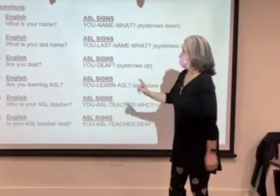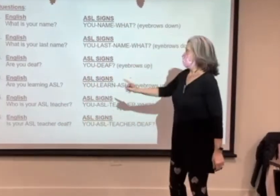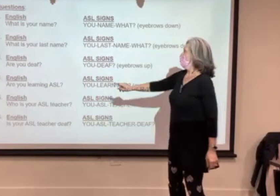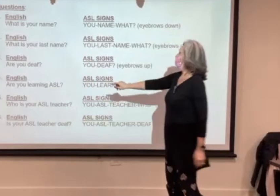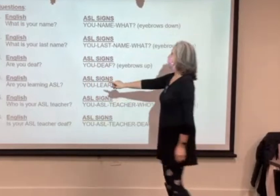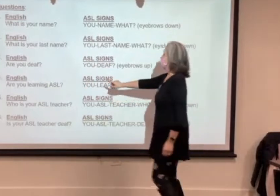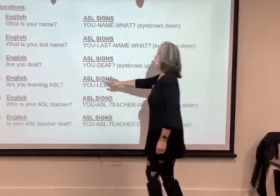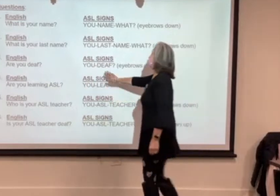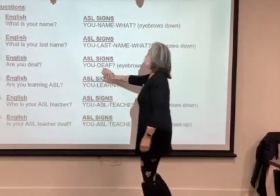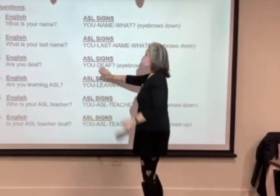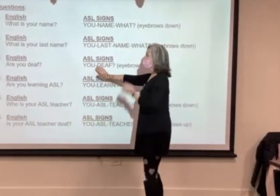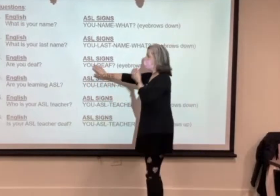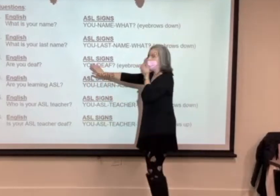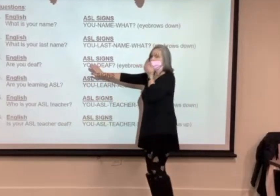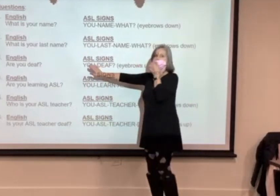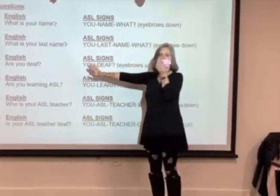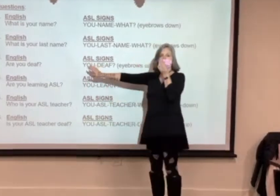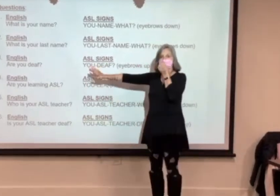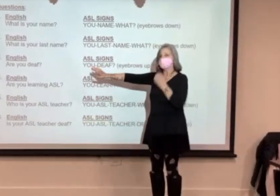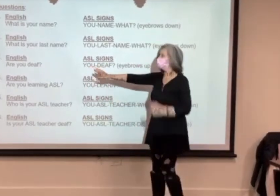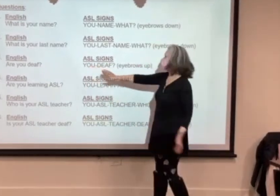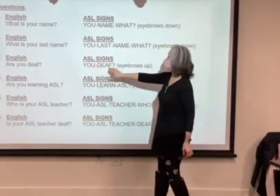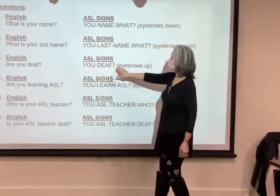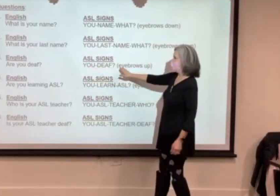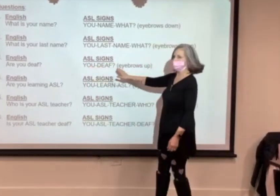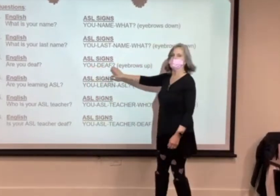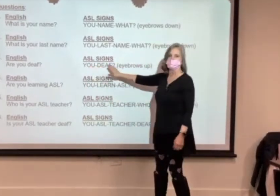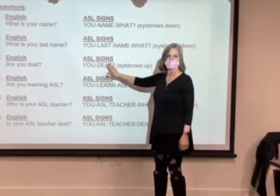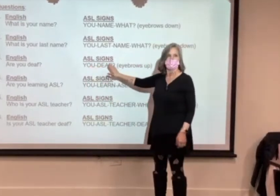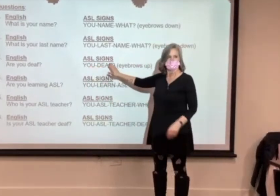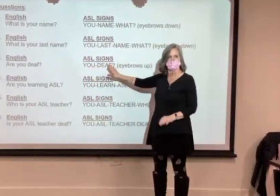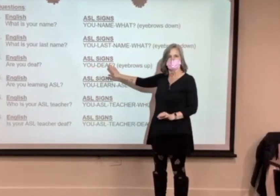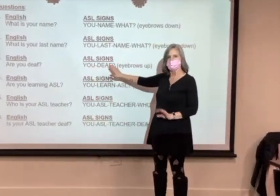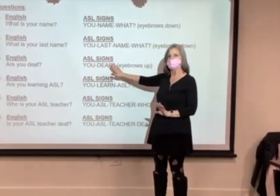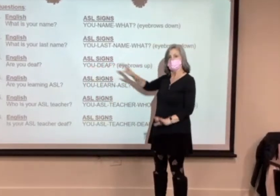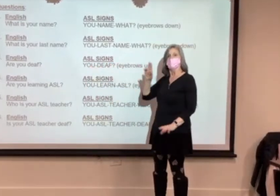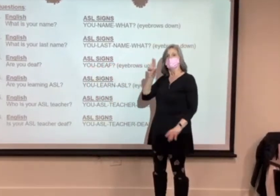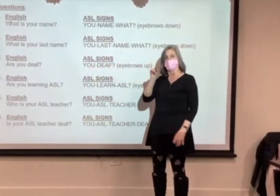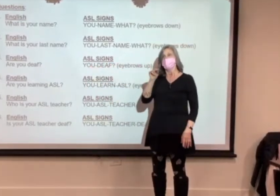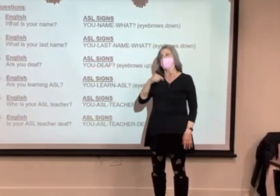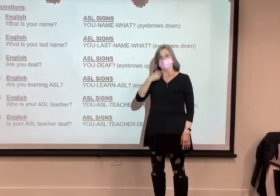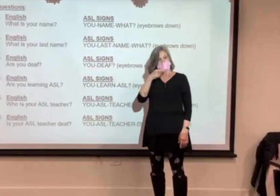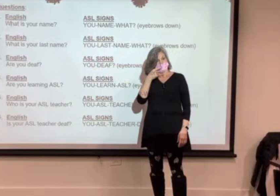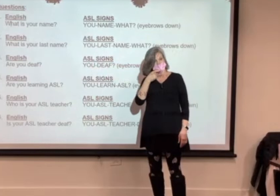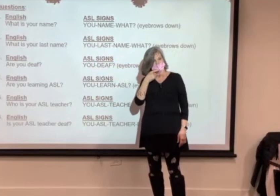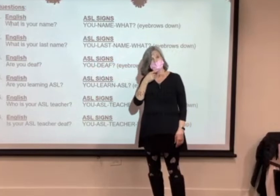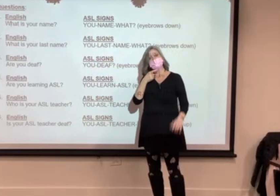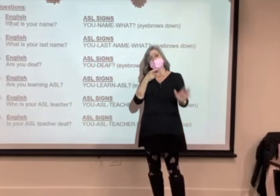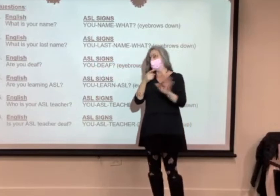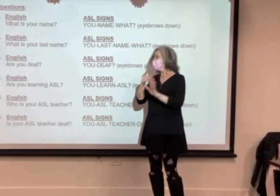Okay, now we aren't deaf. Of course, now we're gonna be answering this question. No, I'm hearing. And this